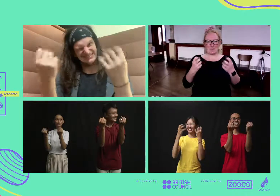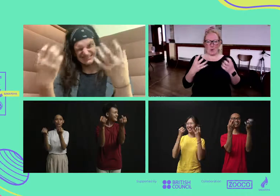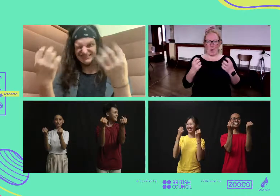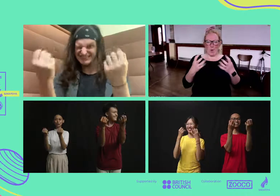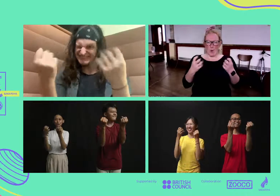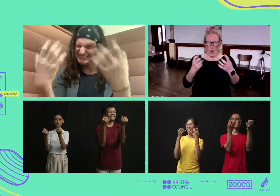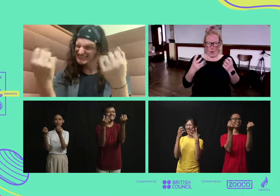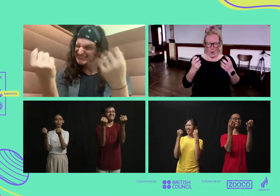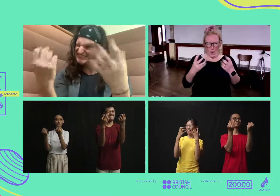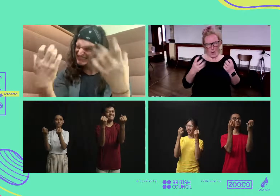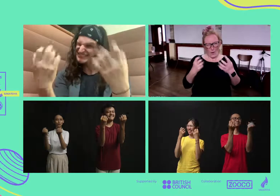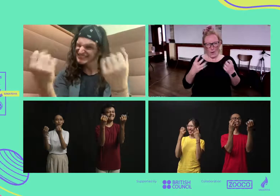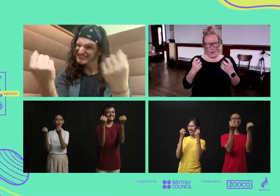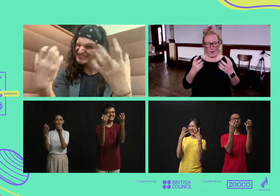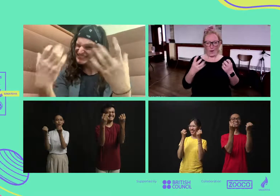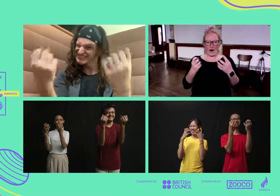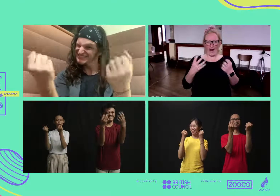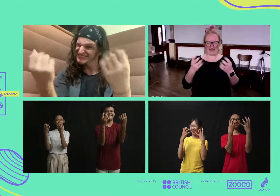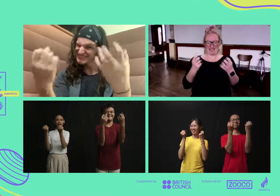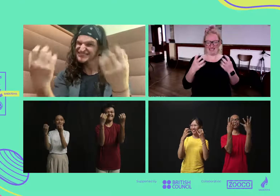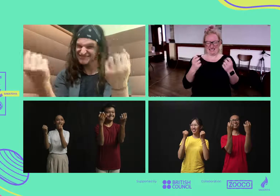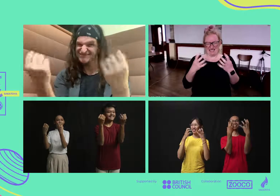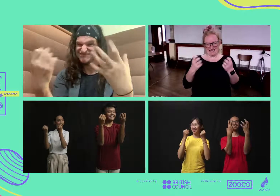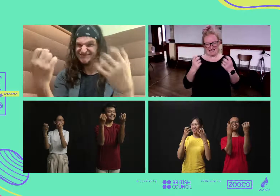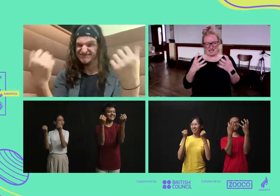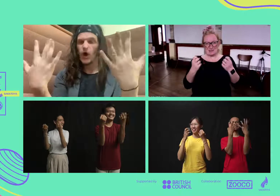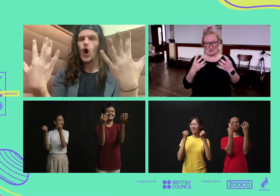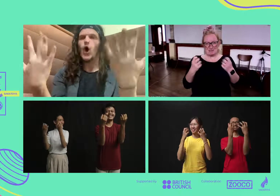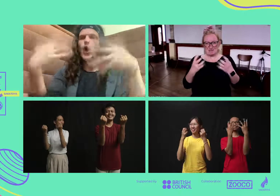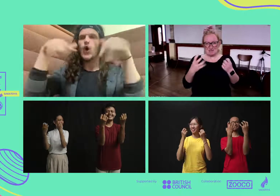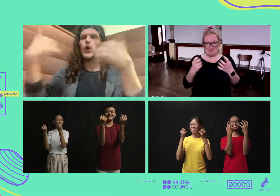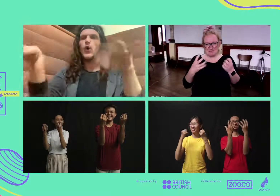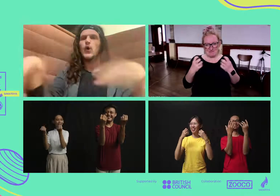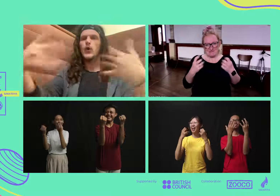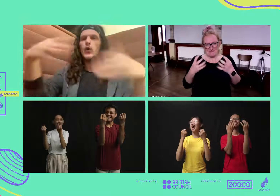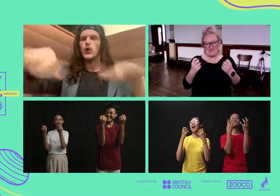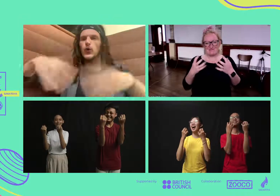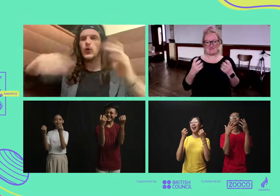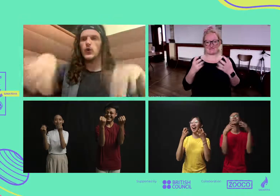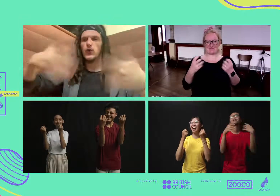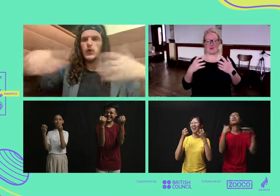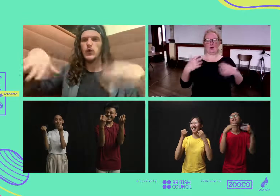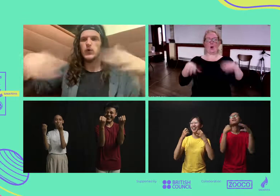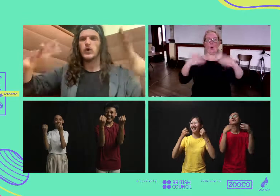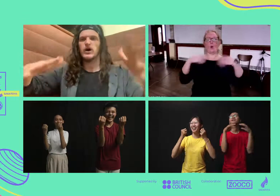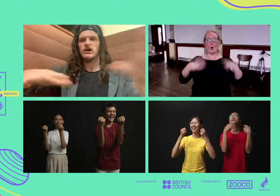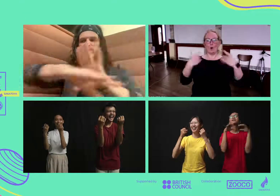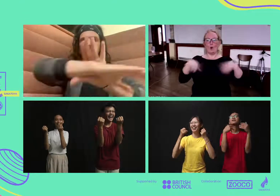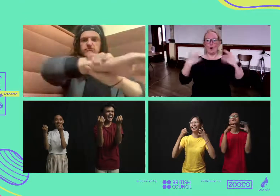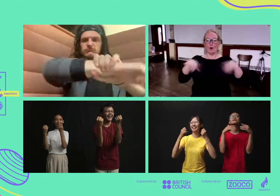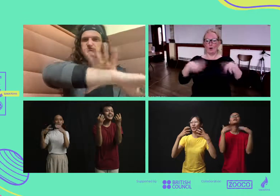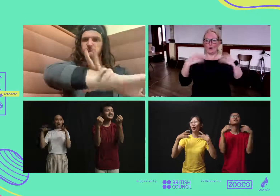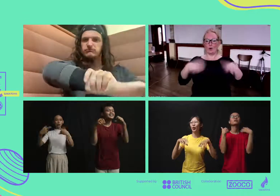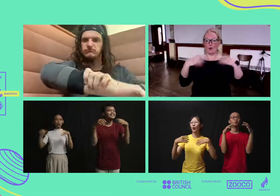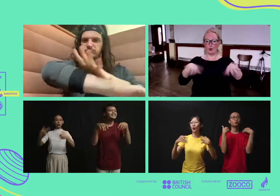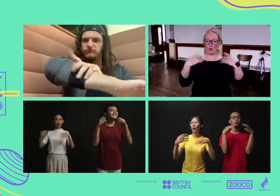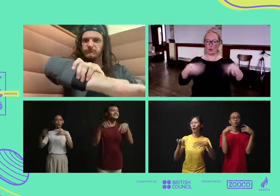Oh, faster. Should be feeling a bit painful. Okay, and shake it